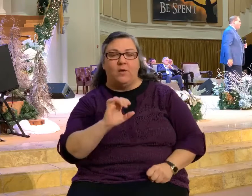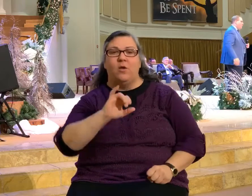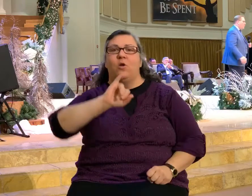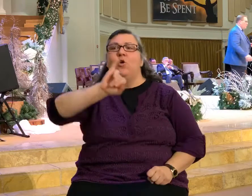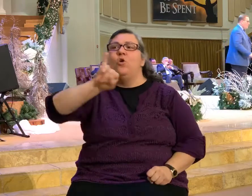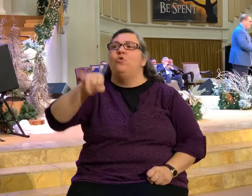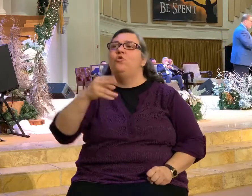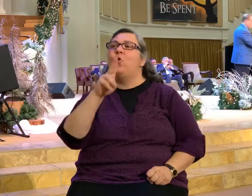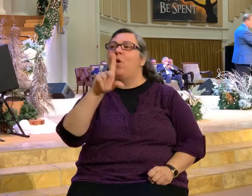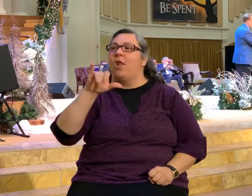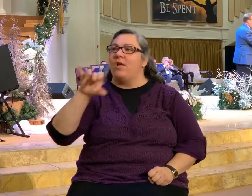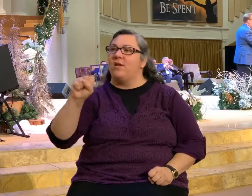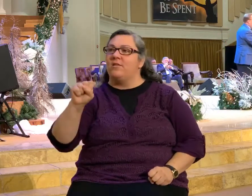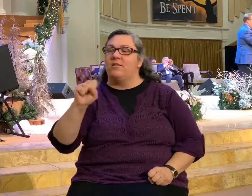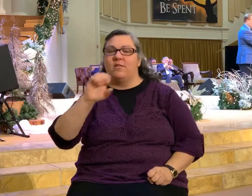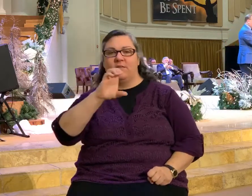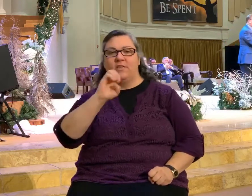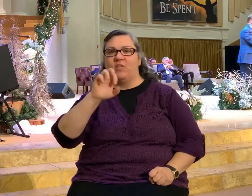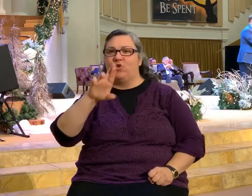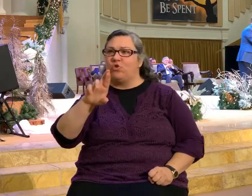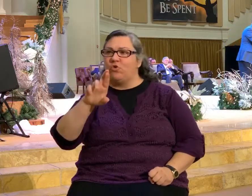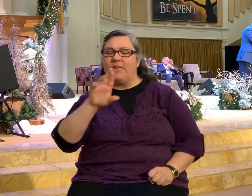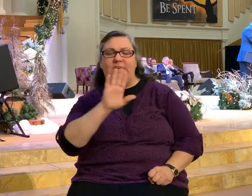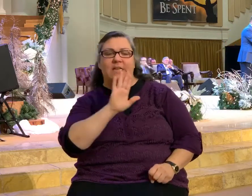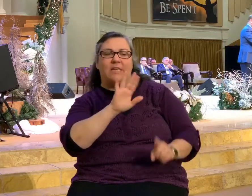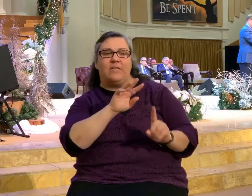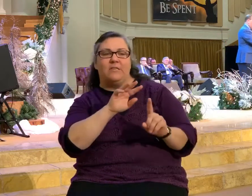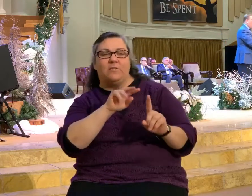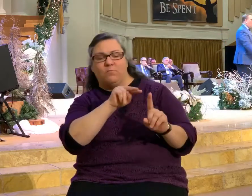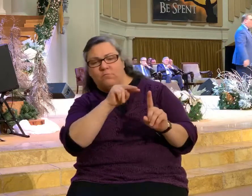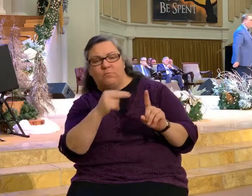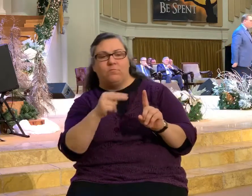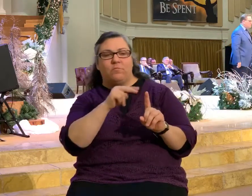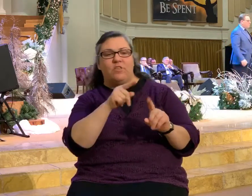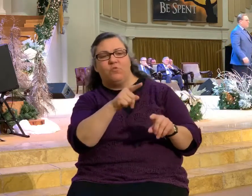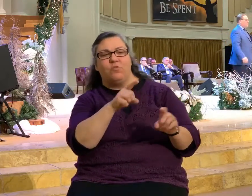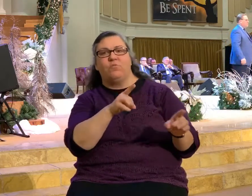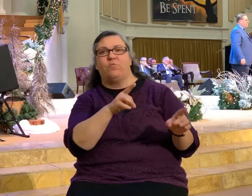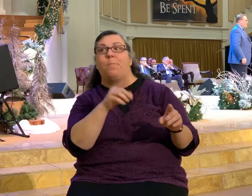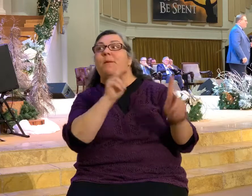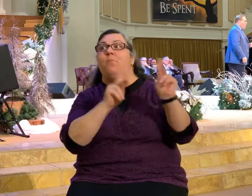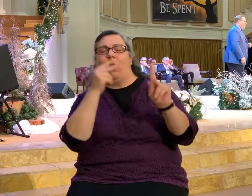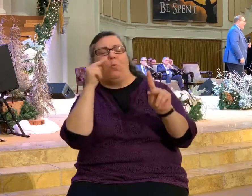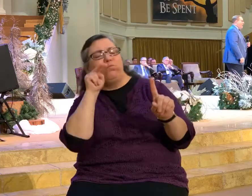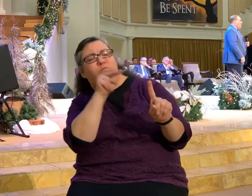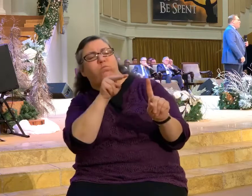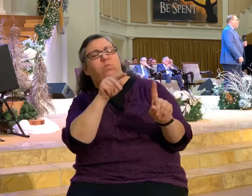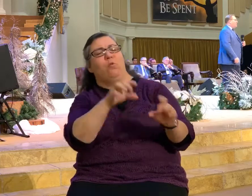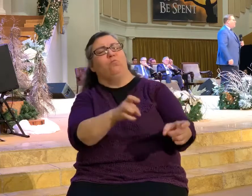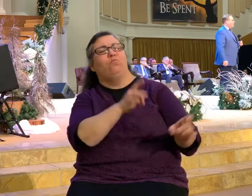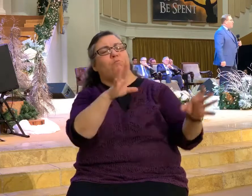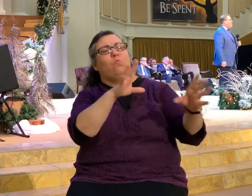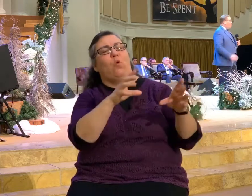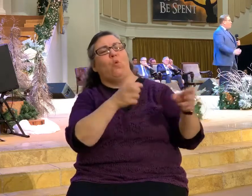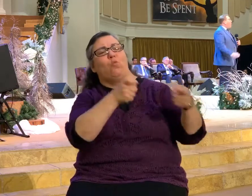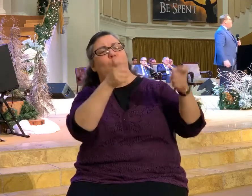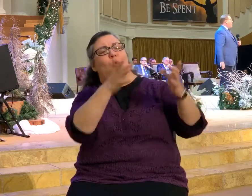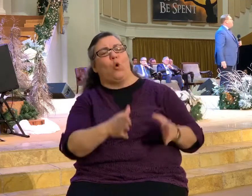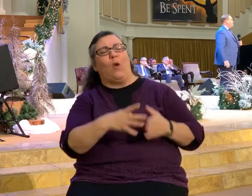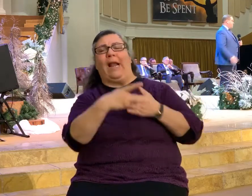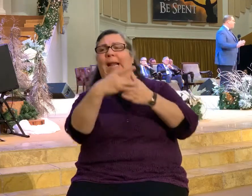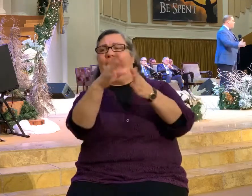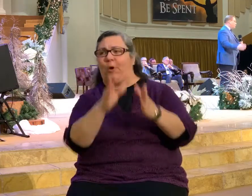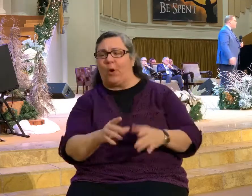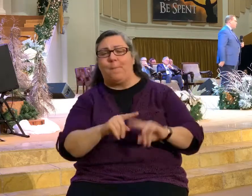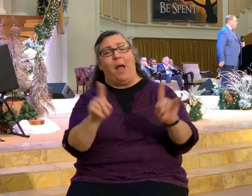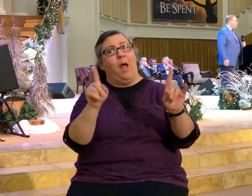Julius Caesar is viewed historically as a tremendous leader and a warrior. The more I learn from the